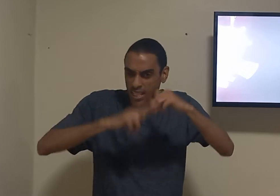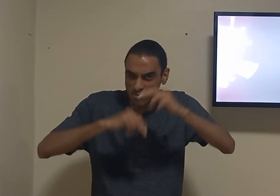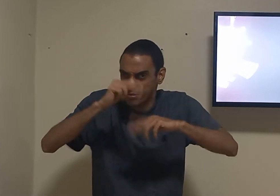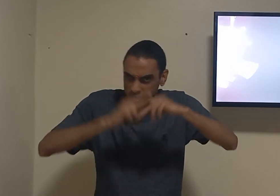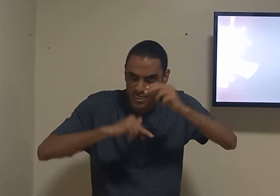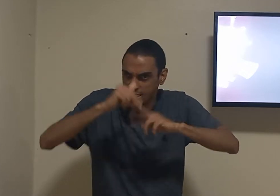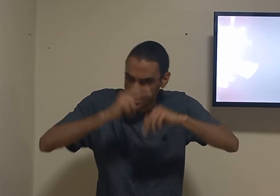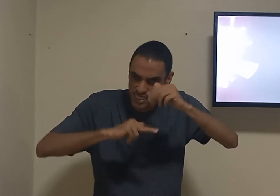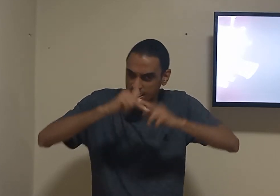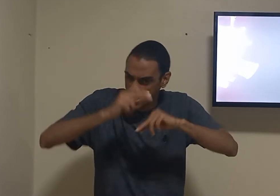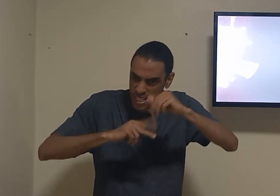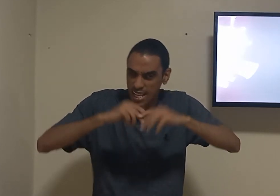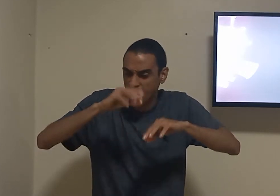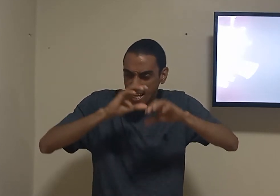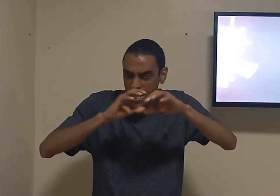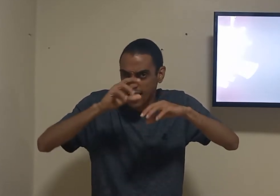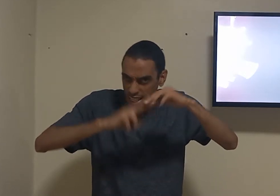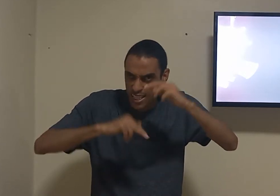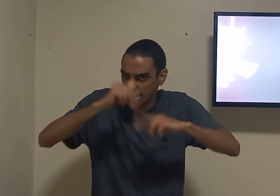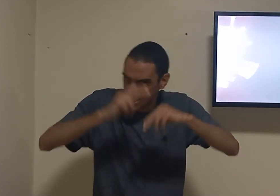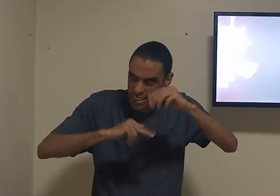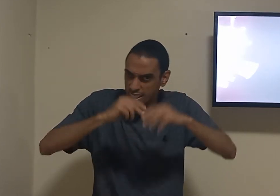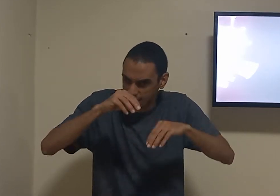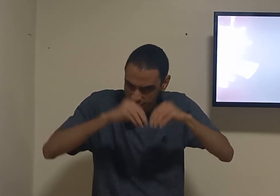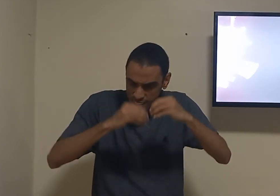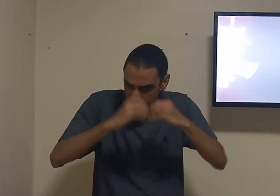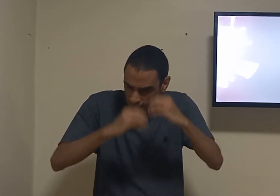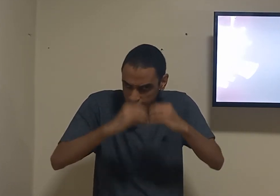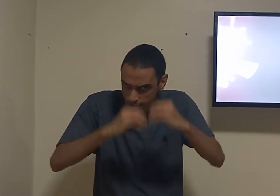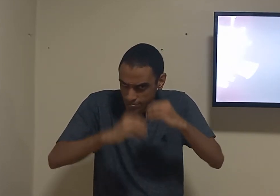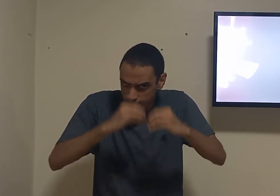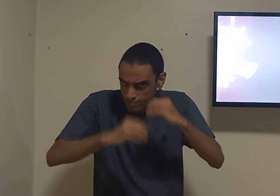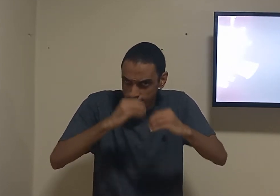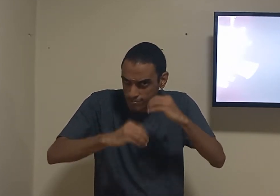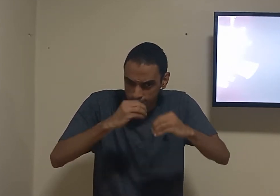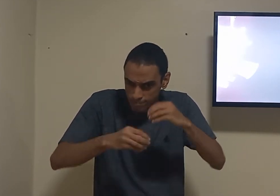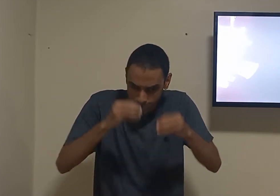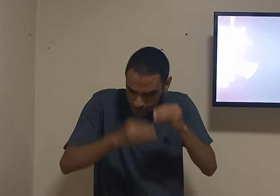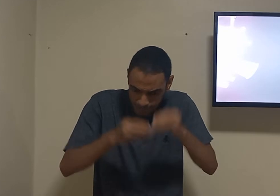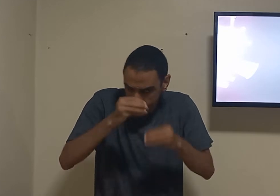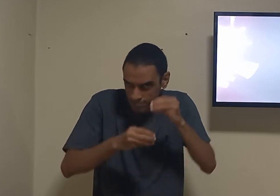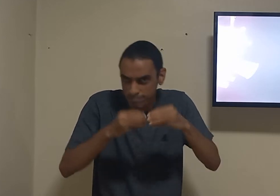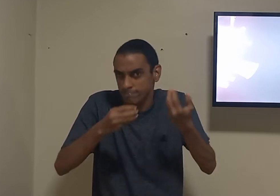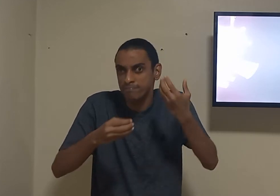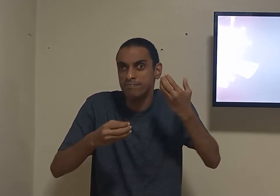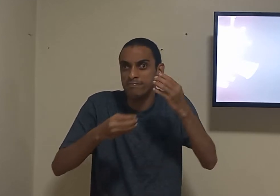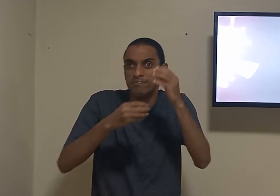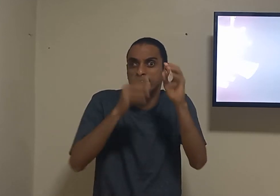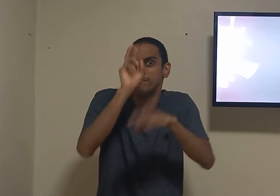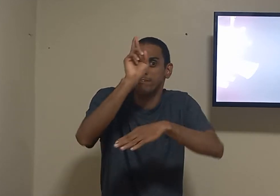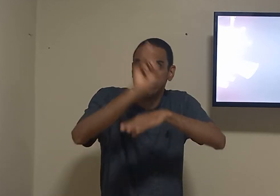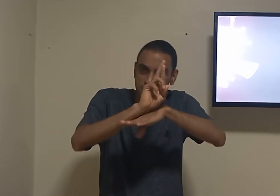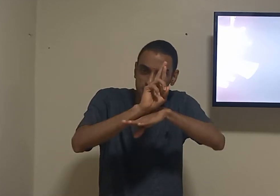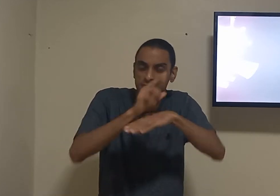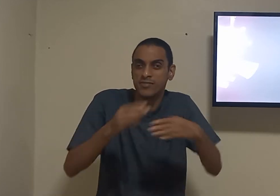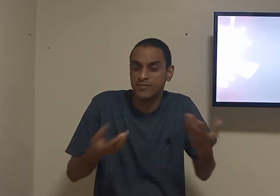engine. Each of those auxiliary engines provide about 100 pounds of thrust.